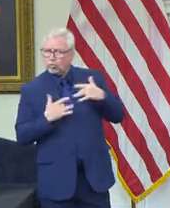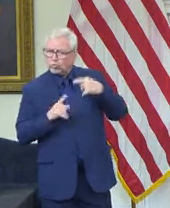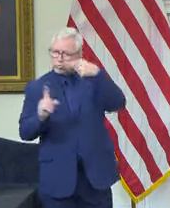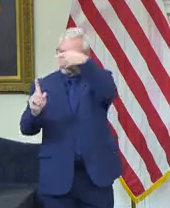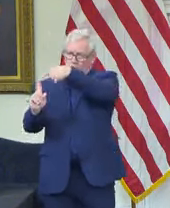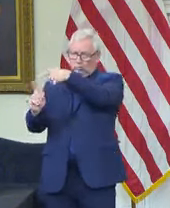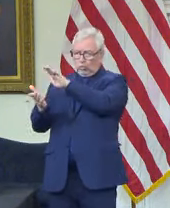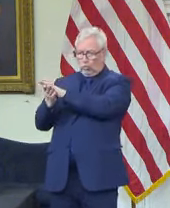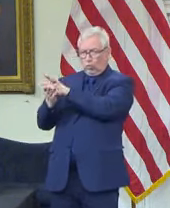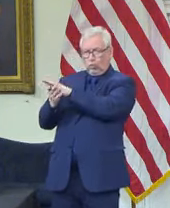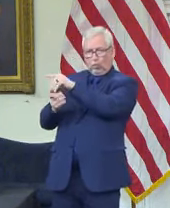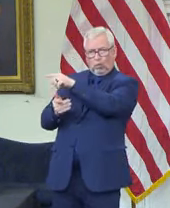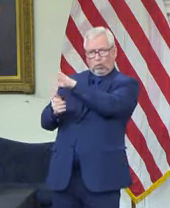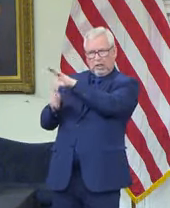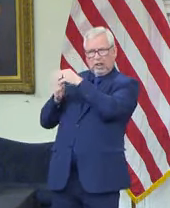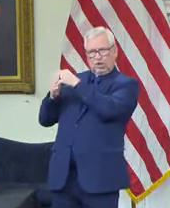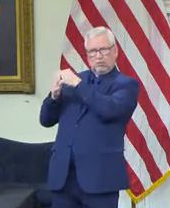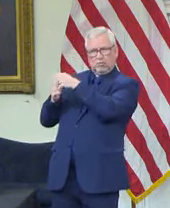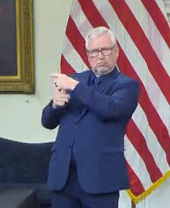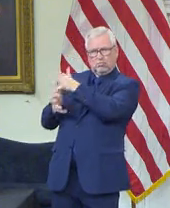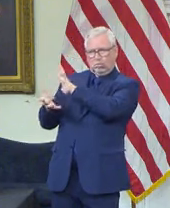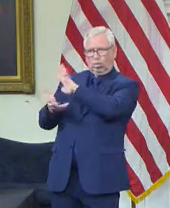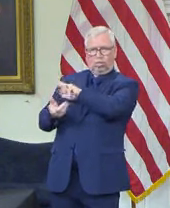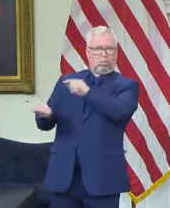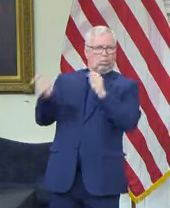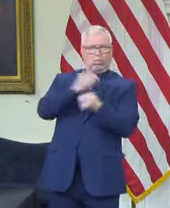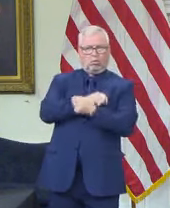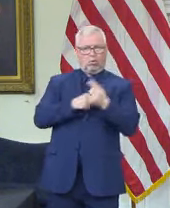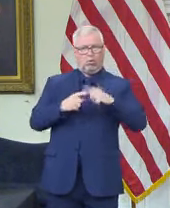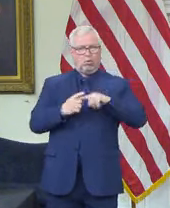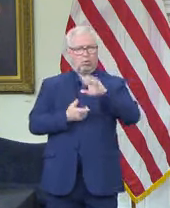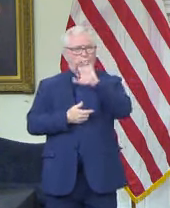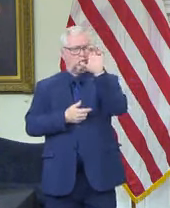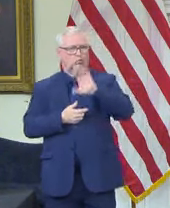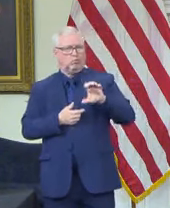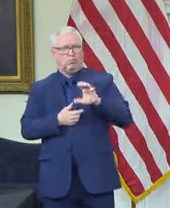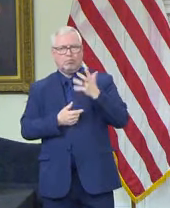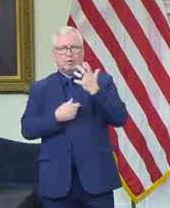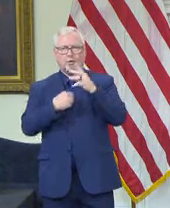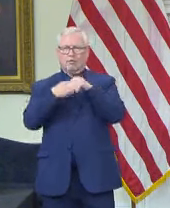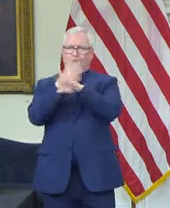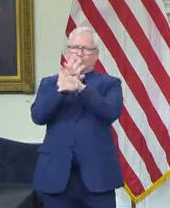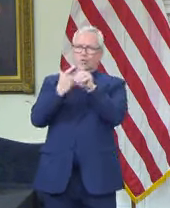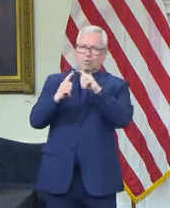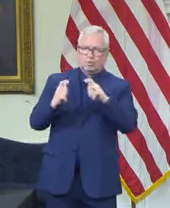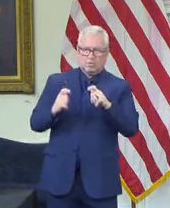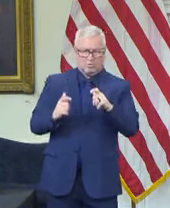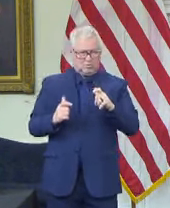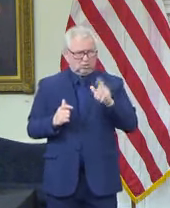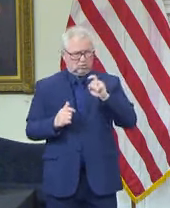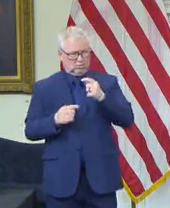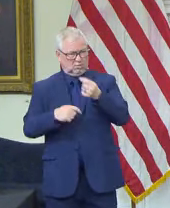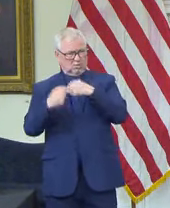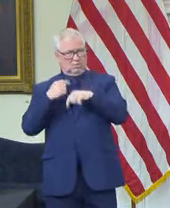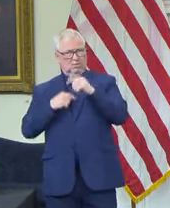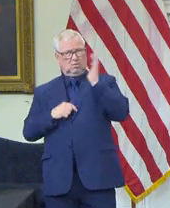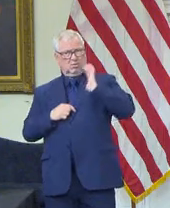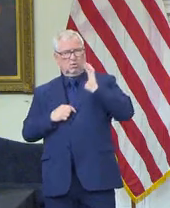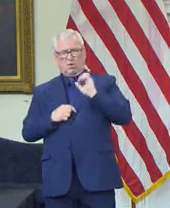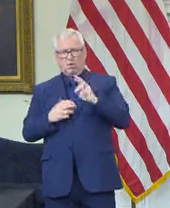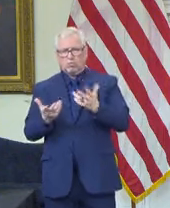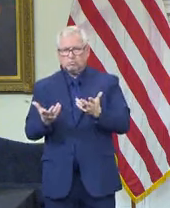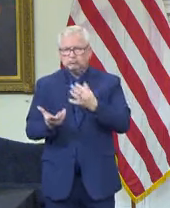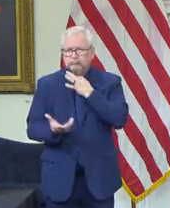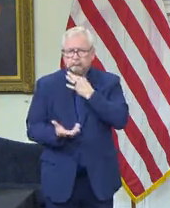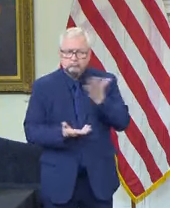to these transfers back to virtual? Is that a step backwards? It's a mistake, I think, on the part of the local jurisdictions.